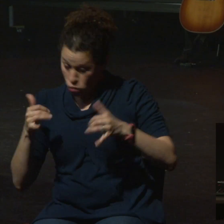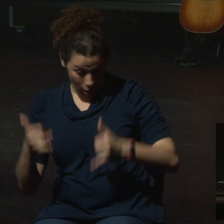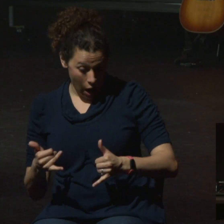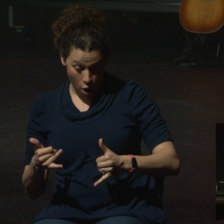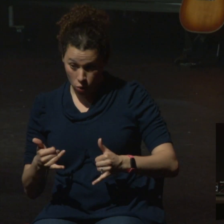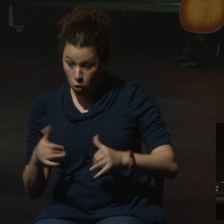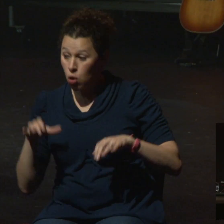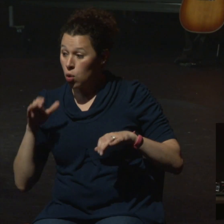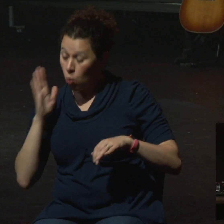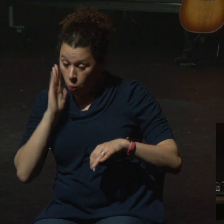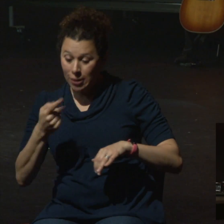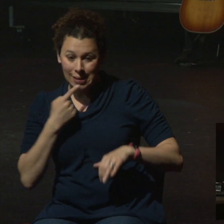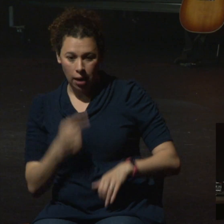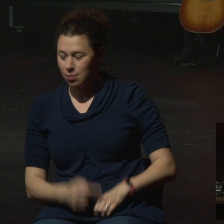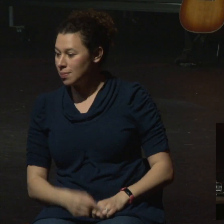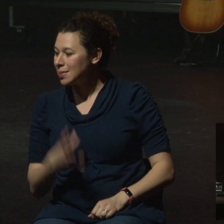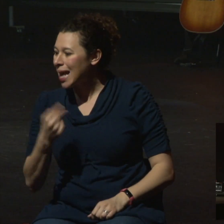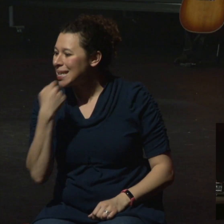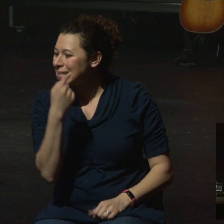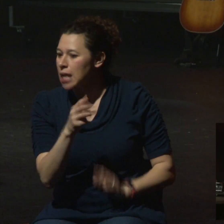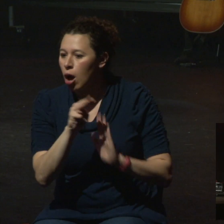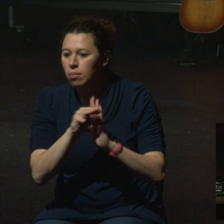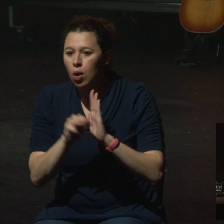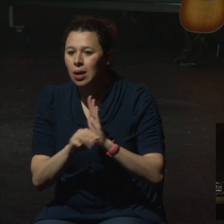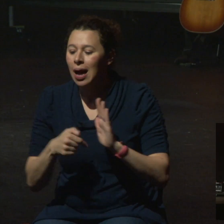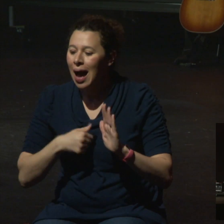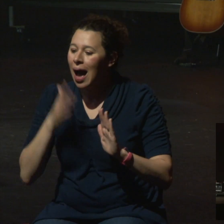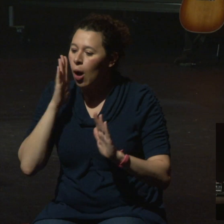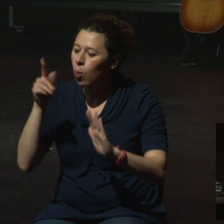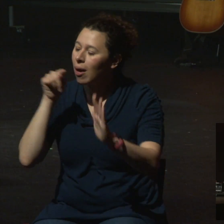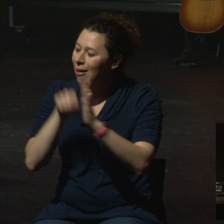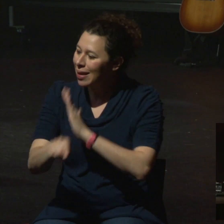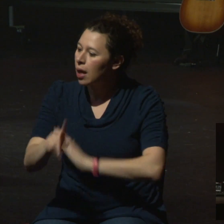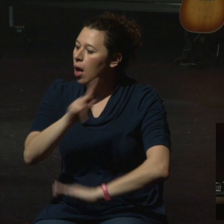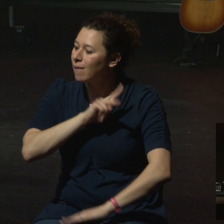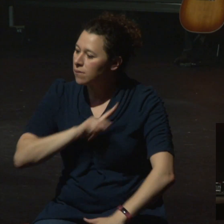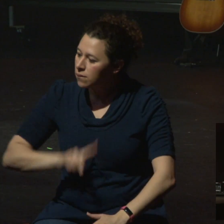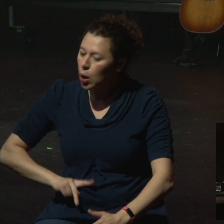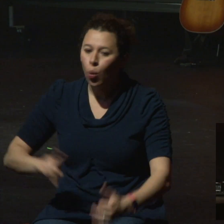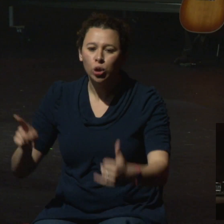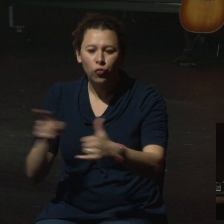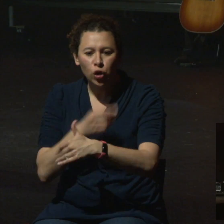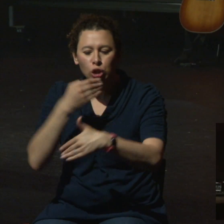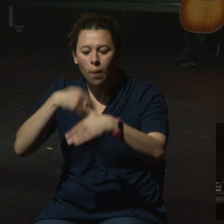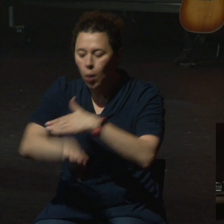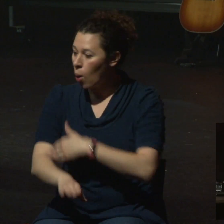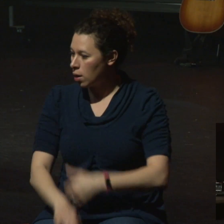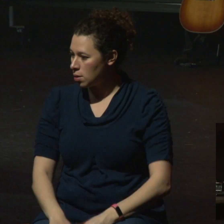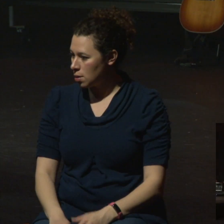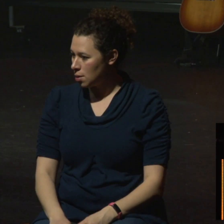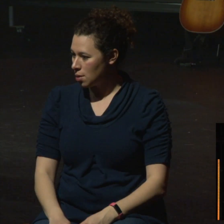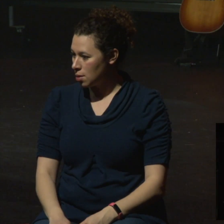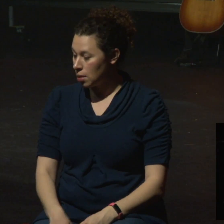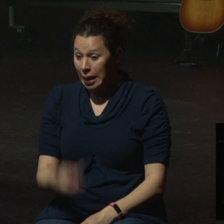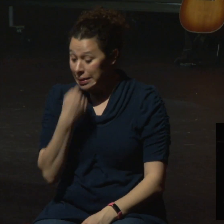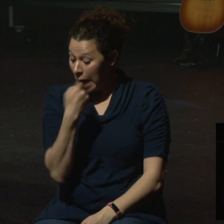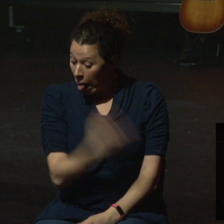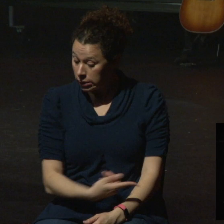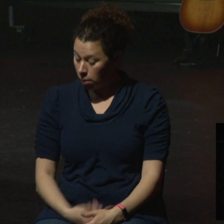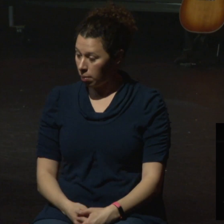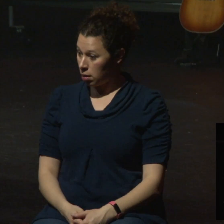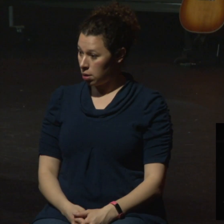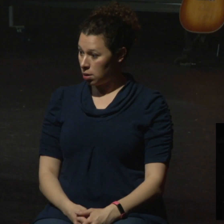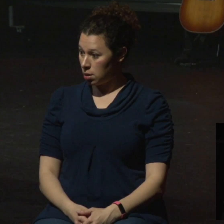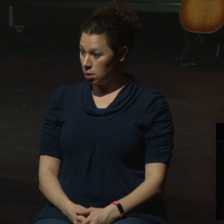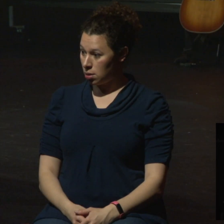read the story. He even tells Moses, I'm going to kill Pharaoh's firstborn. Go back and read it. He